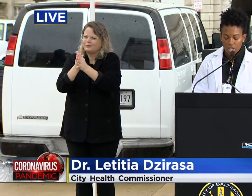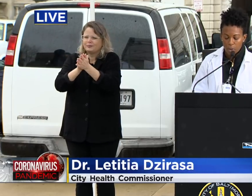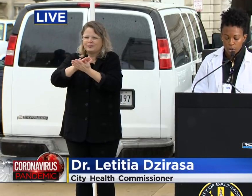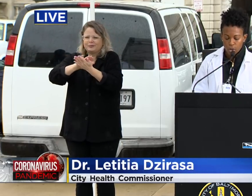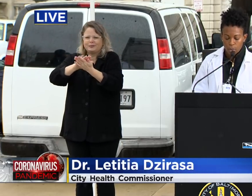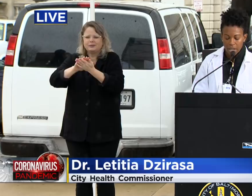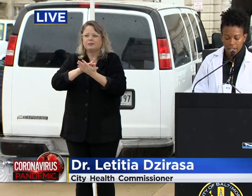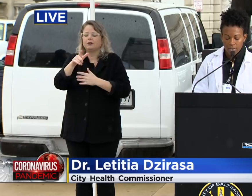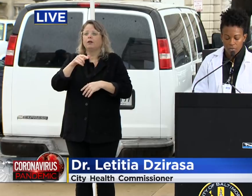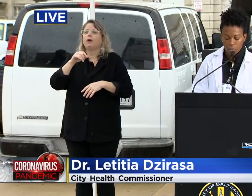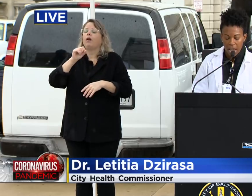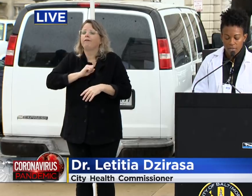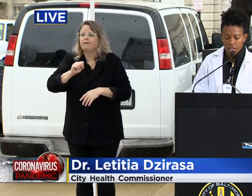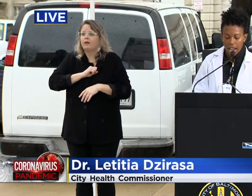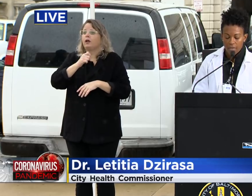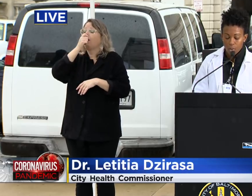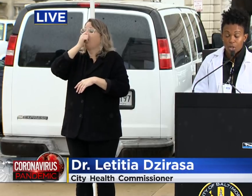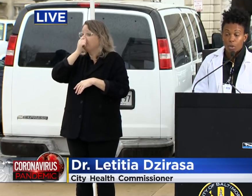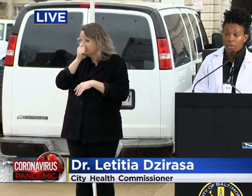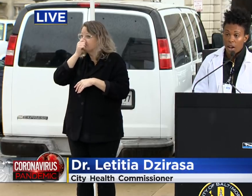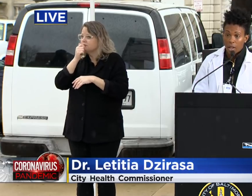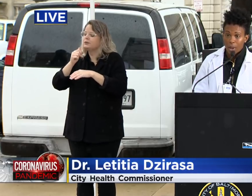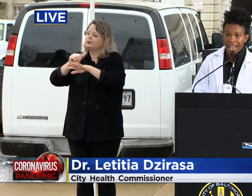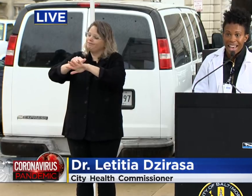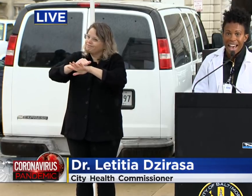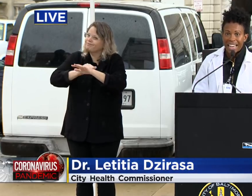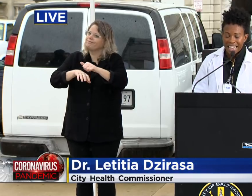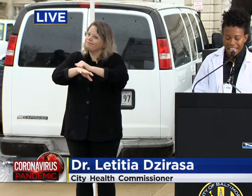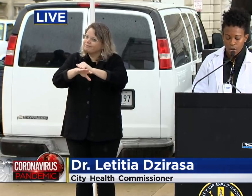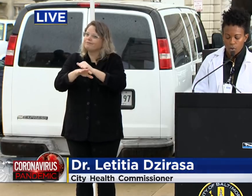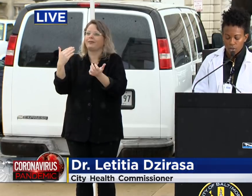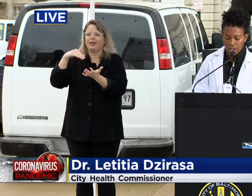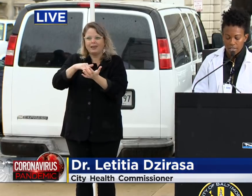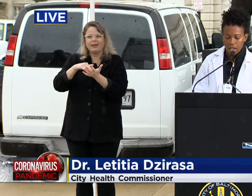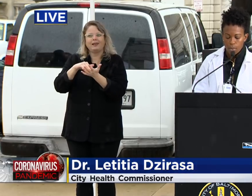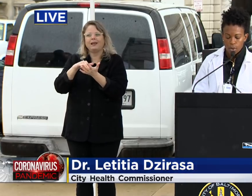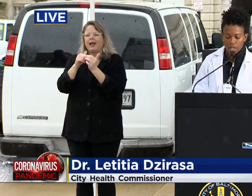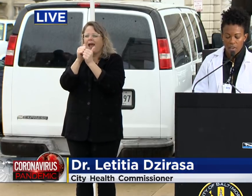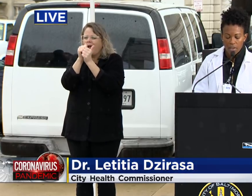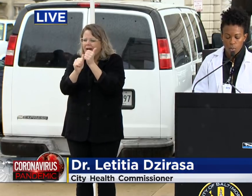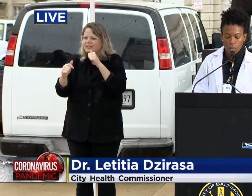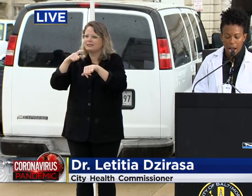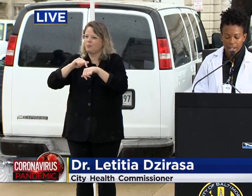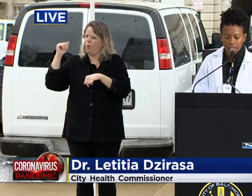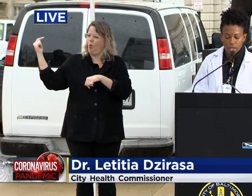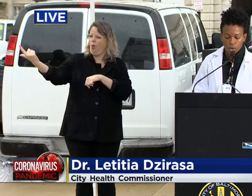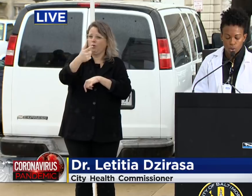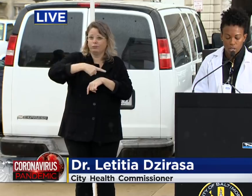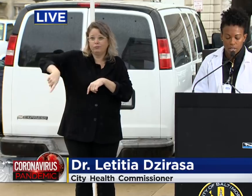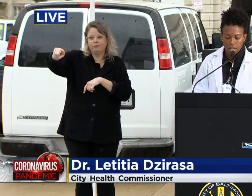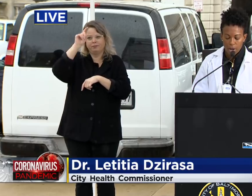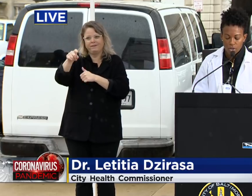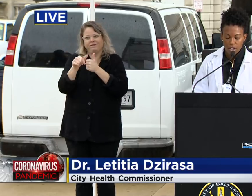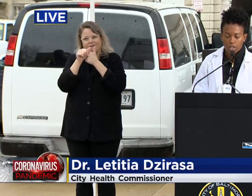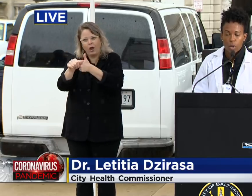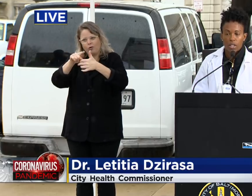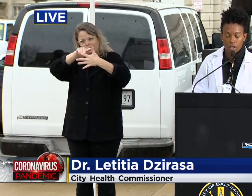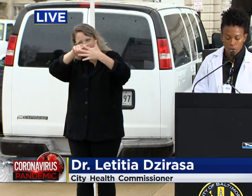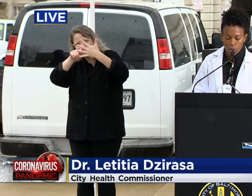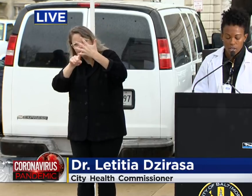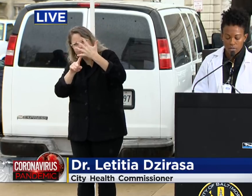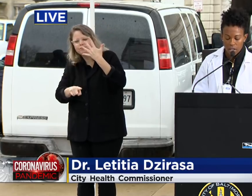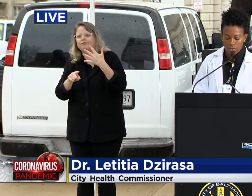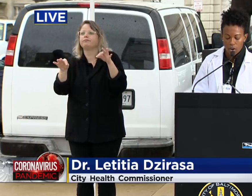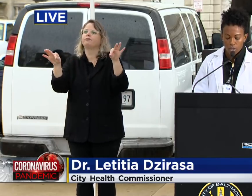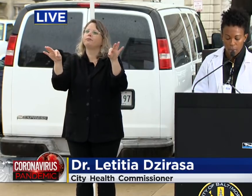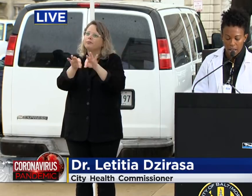addition to these personal protective behaviors that everyone should be following, I can't overstate the importance of everyone practicing social distancing measures as we